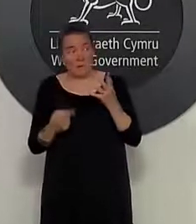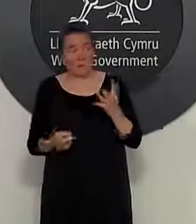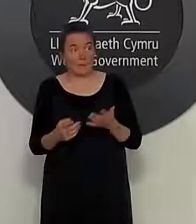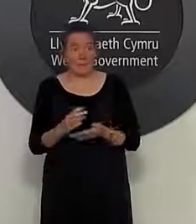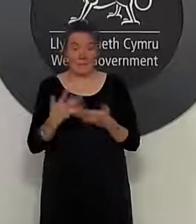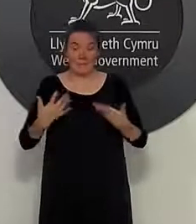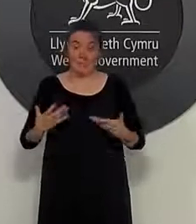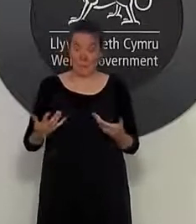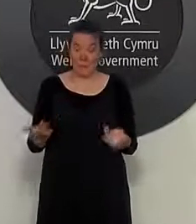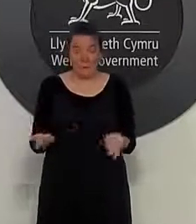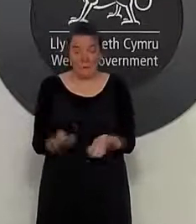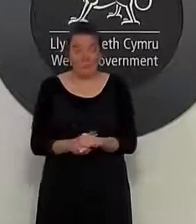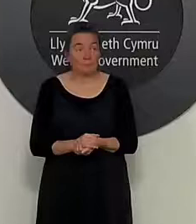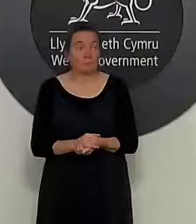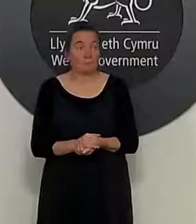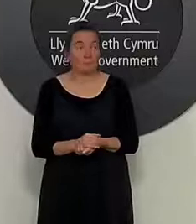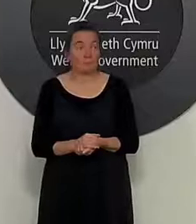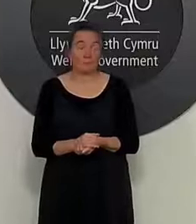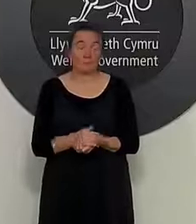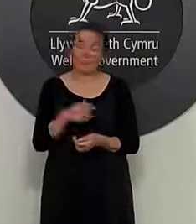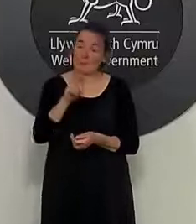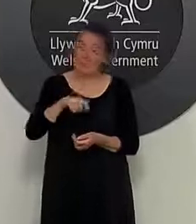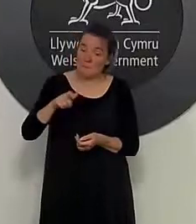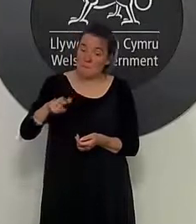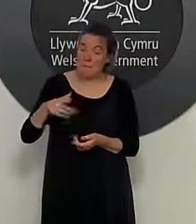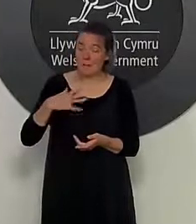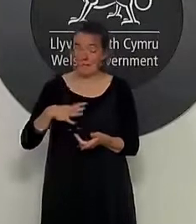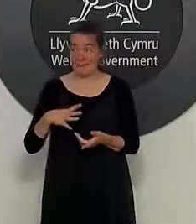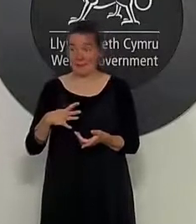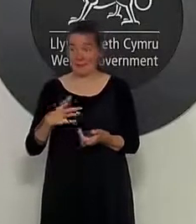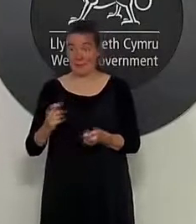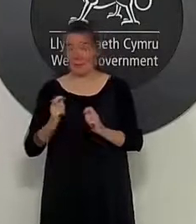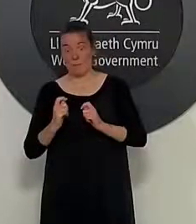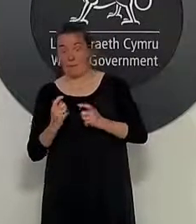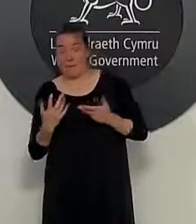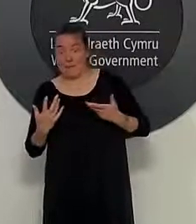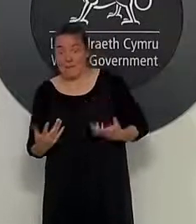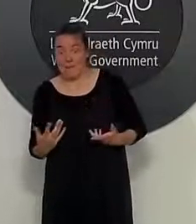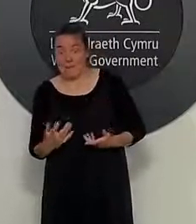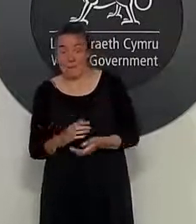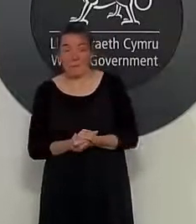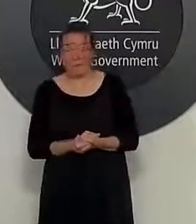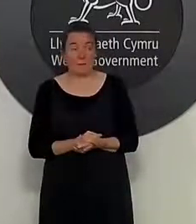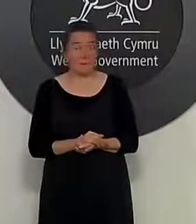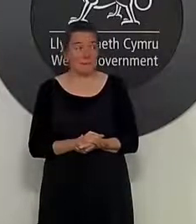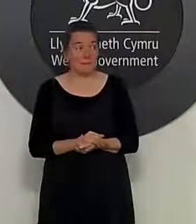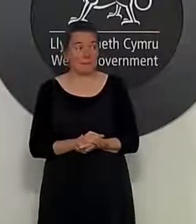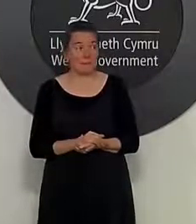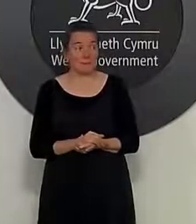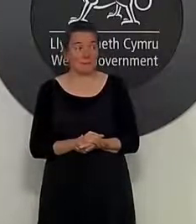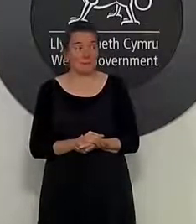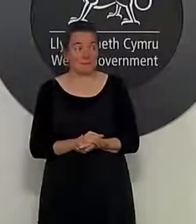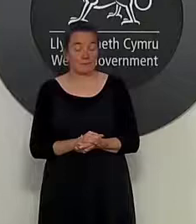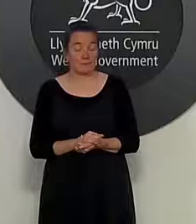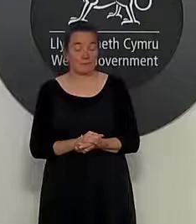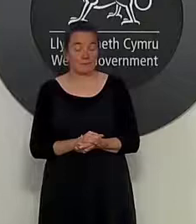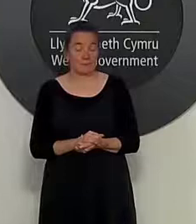the here and now with people who need treatment today. And while I know local authorities have